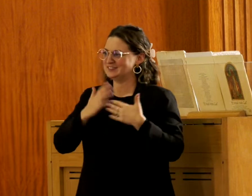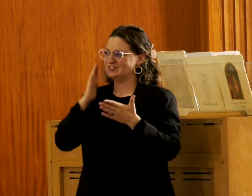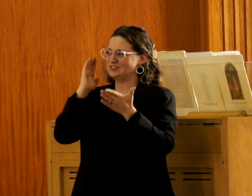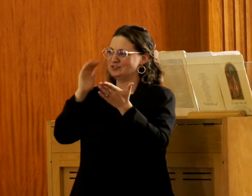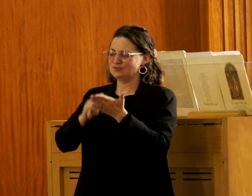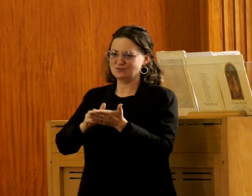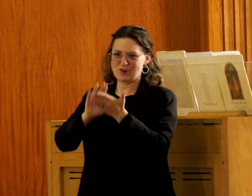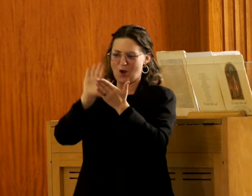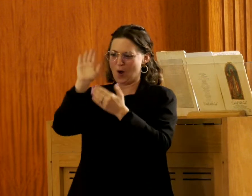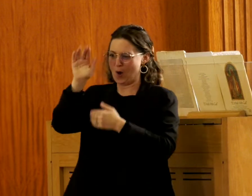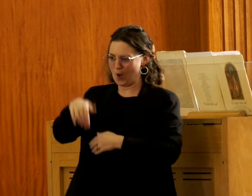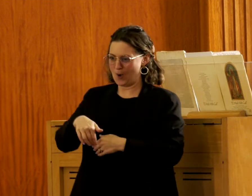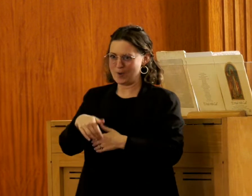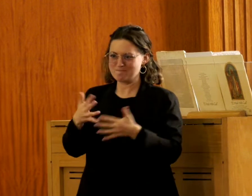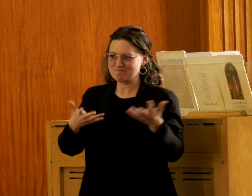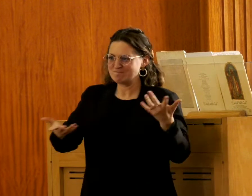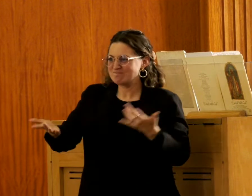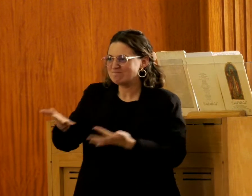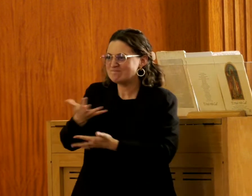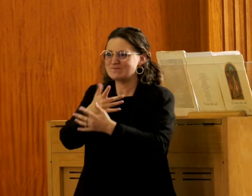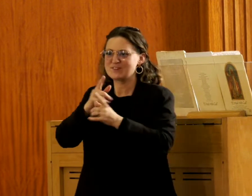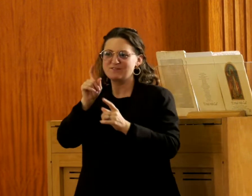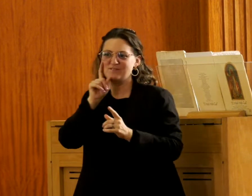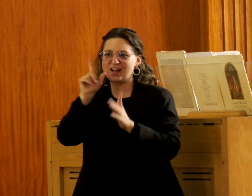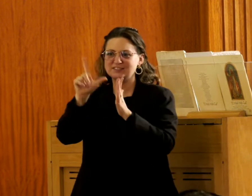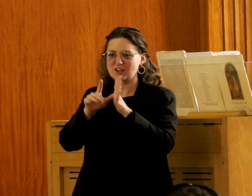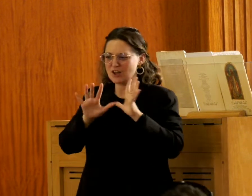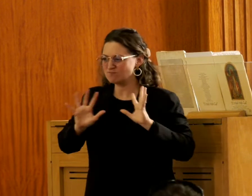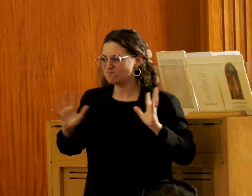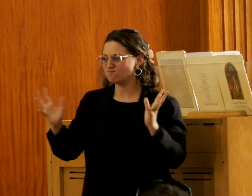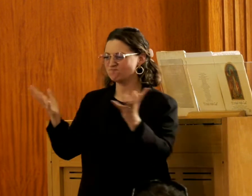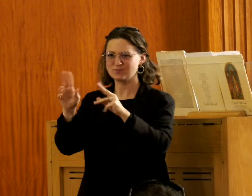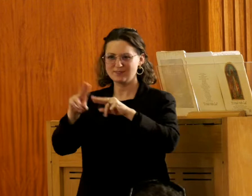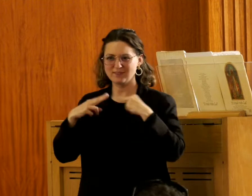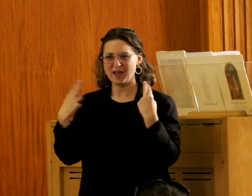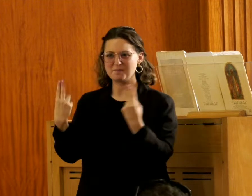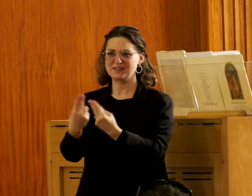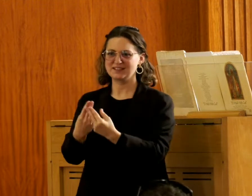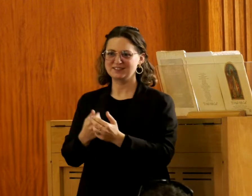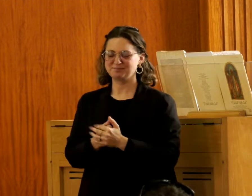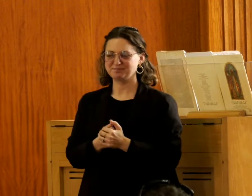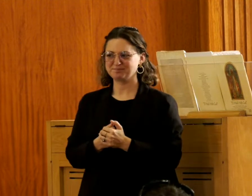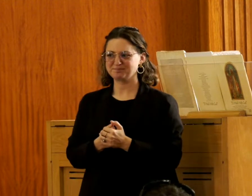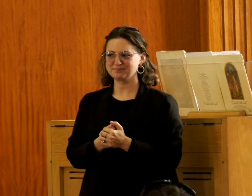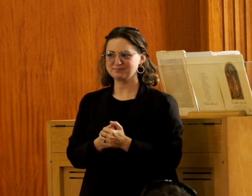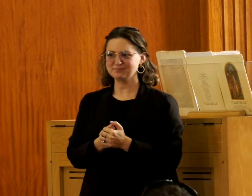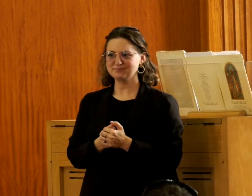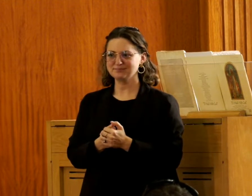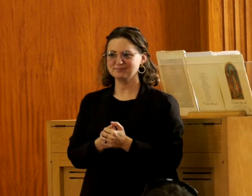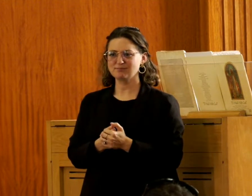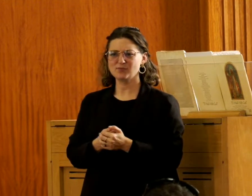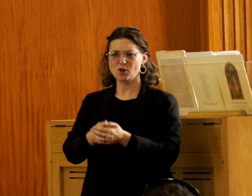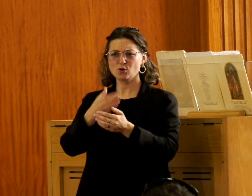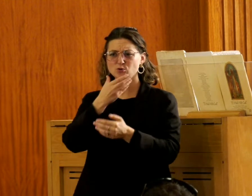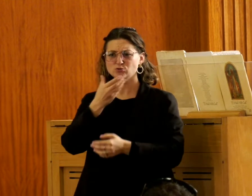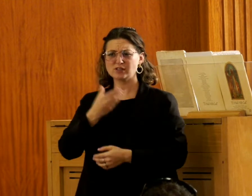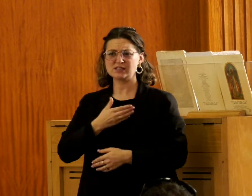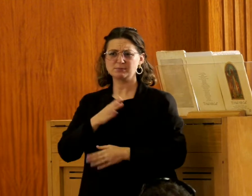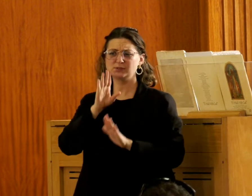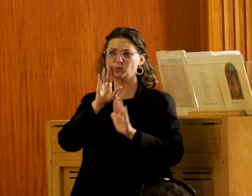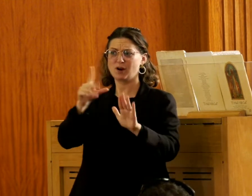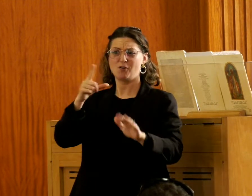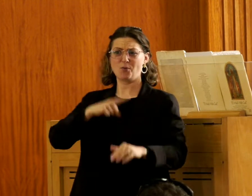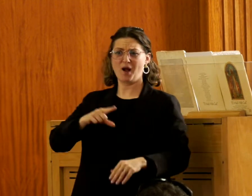home and spend many fun times with the whole family. She made Christmas so wonderful.